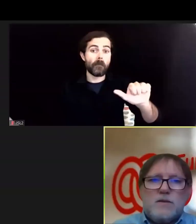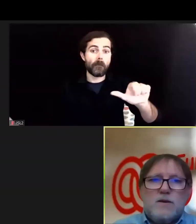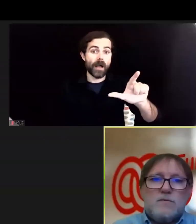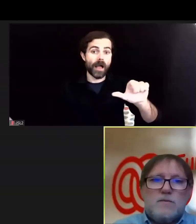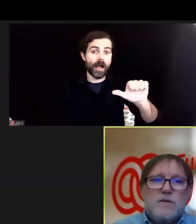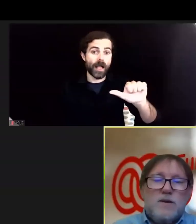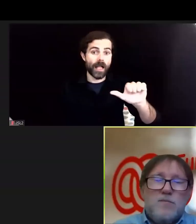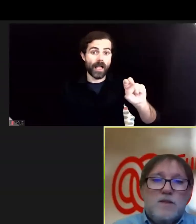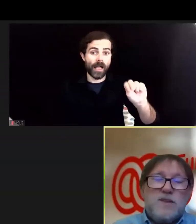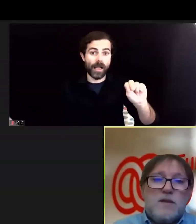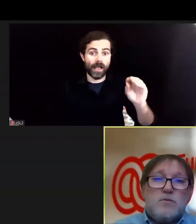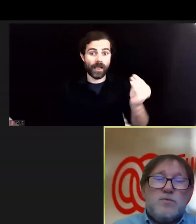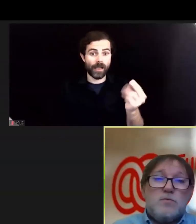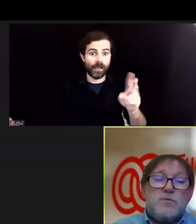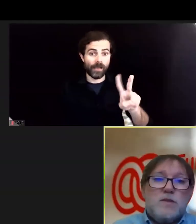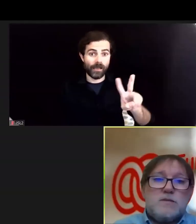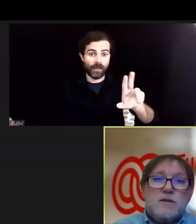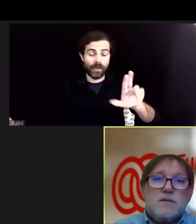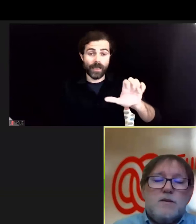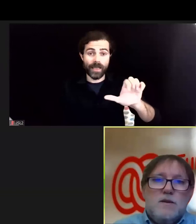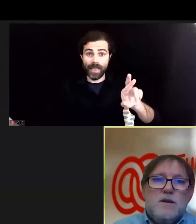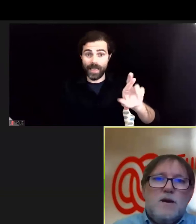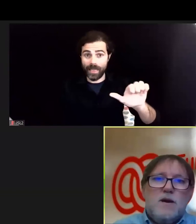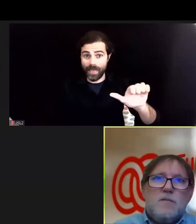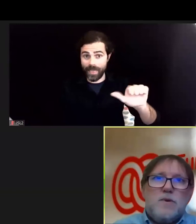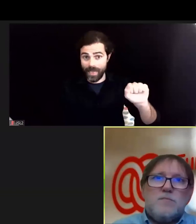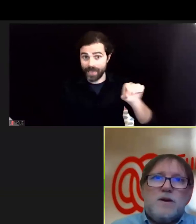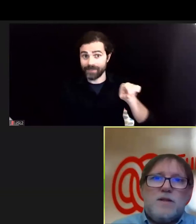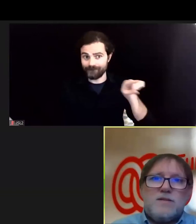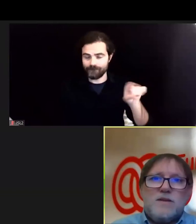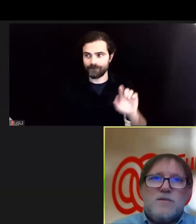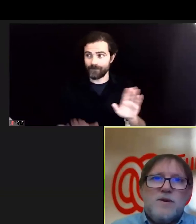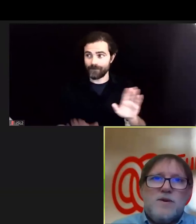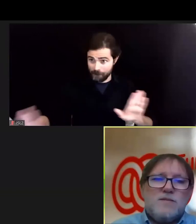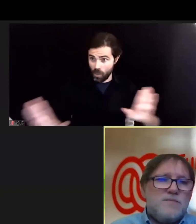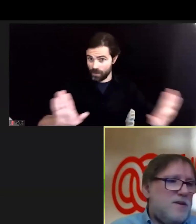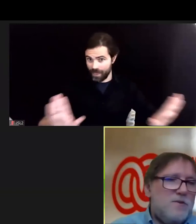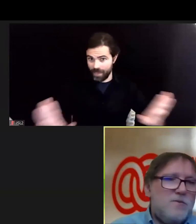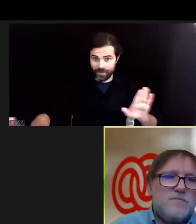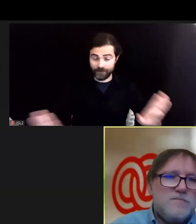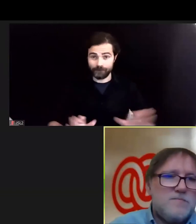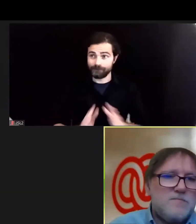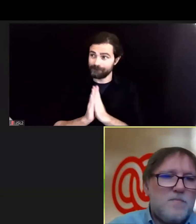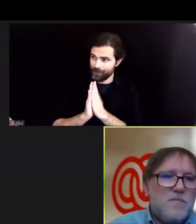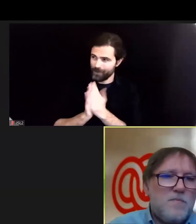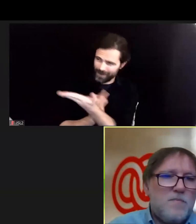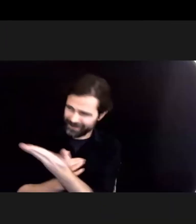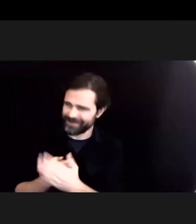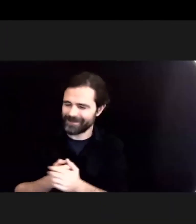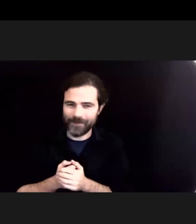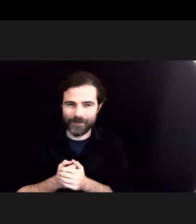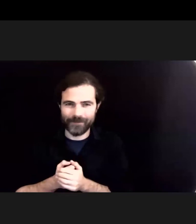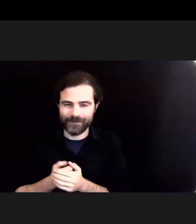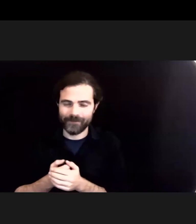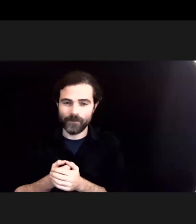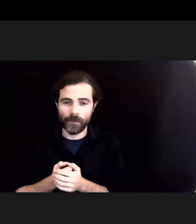that has been sent to the chat. Please, Marian, go ahead. Thank you. Thank you,